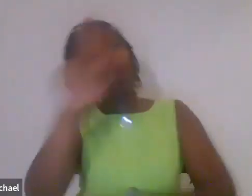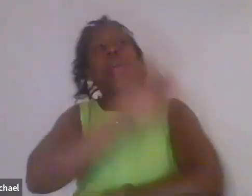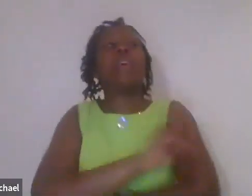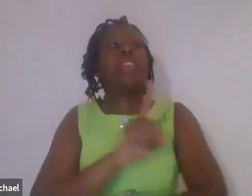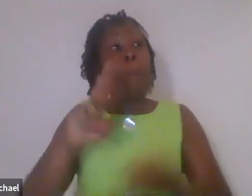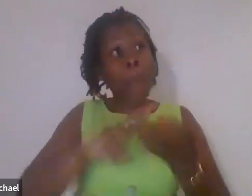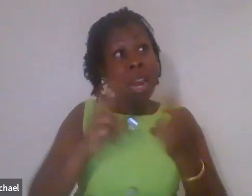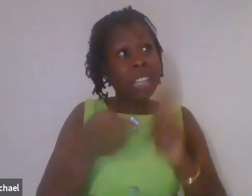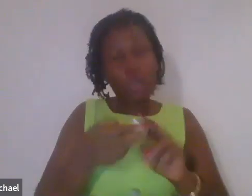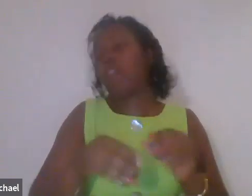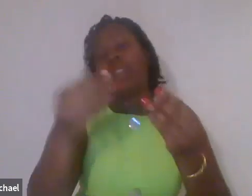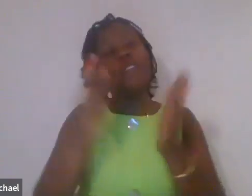But that's story of another day.